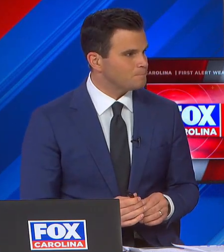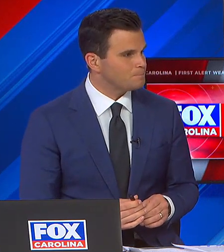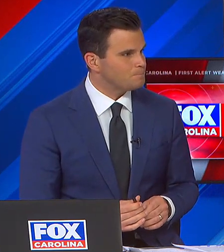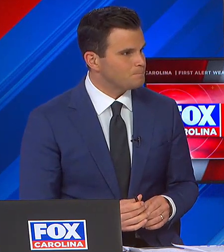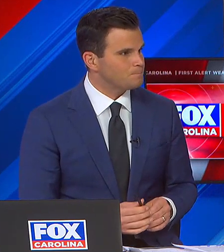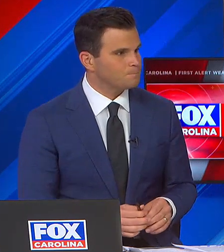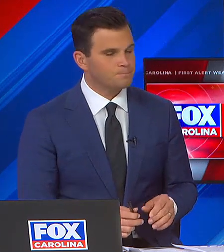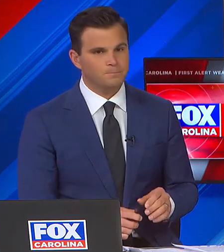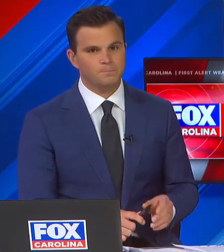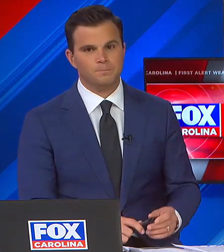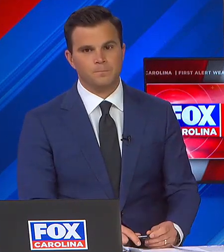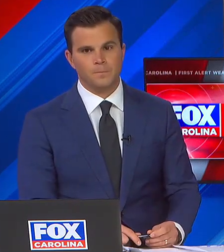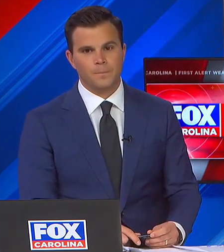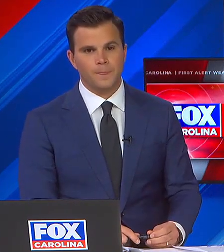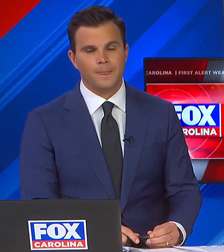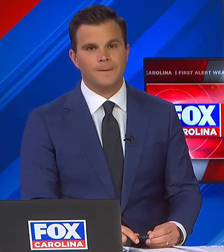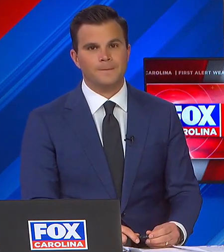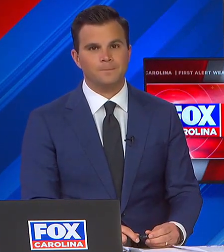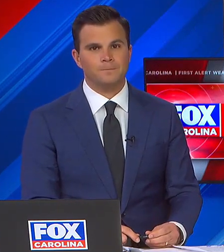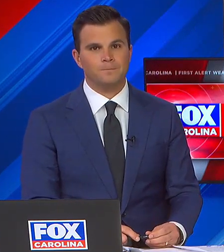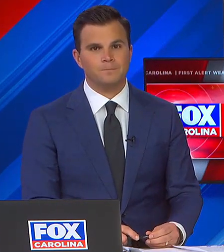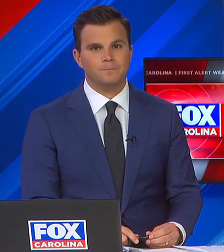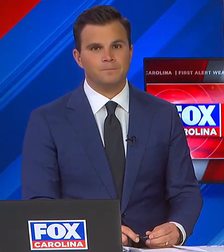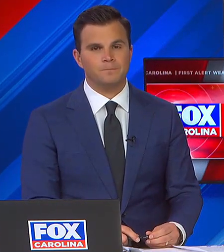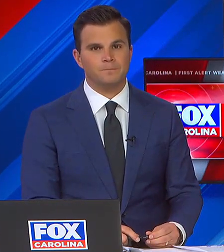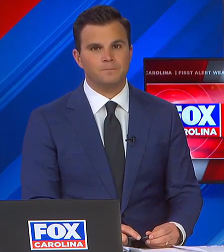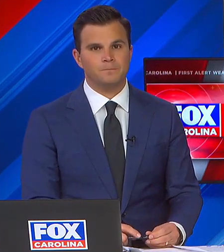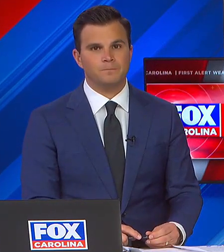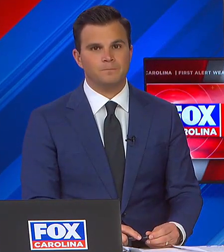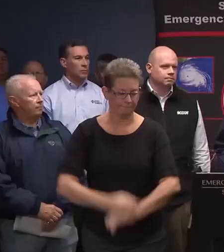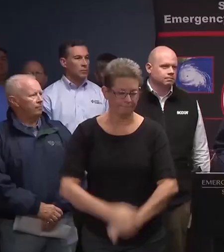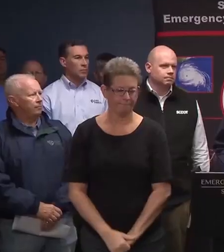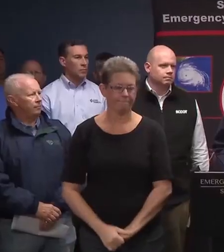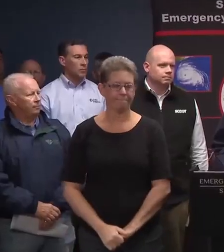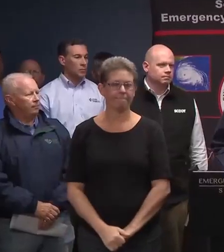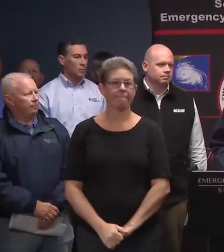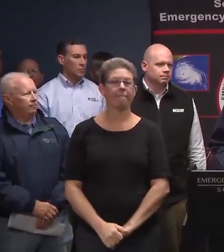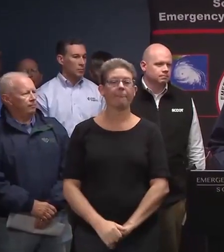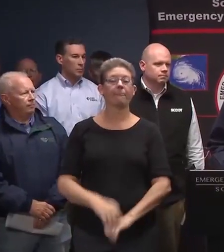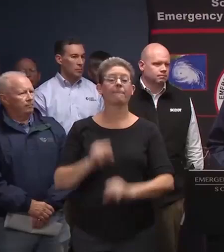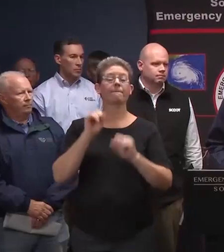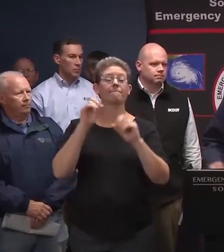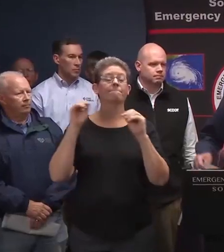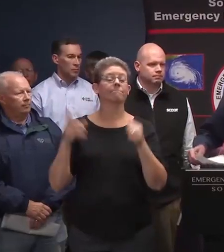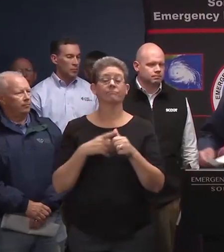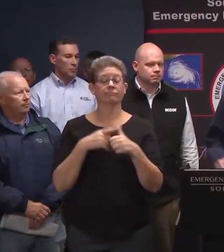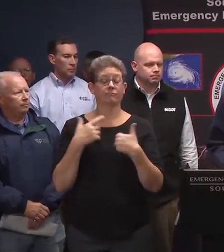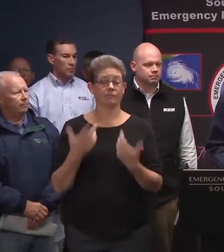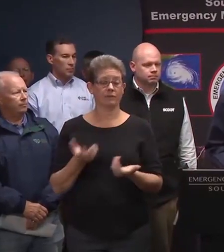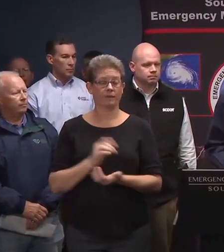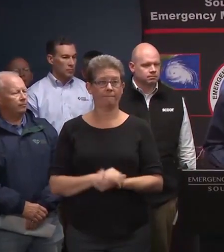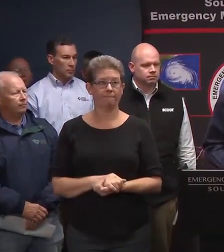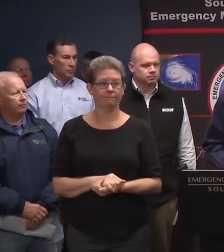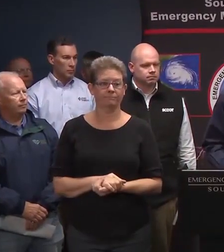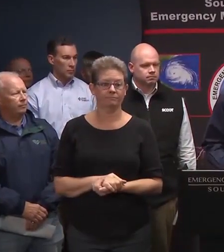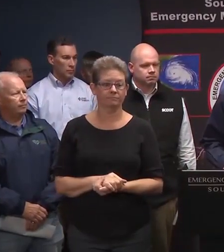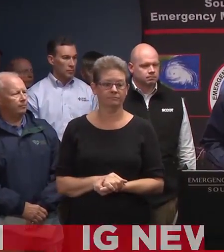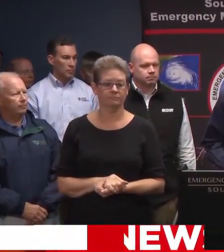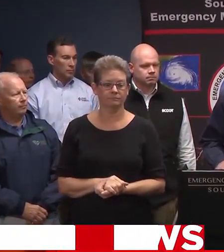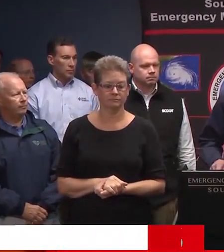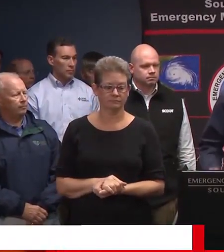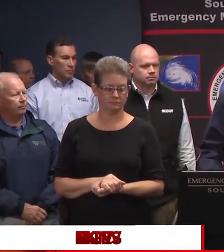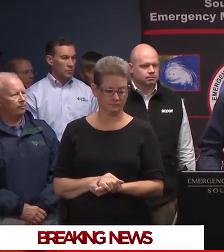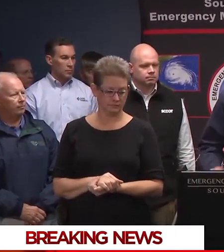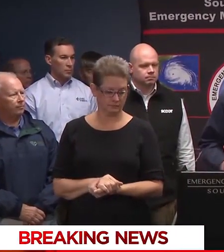Yeah, Governor Henry McMaster here in South Carolina giving us an update this afternoon. First of all, I'd like to say we